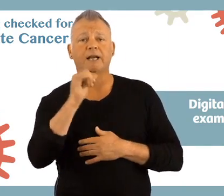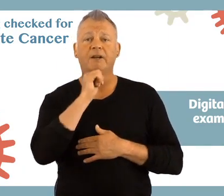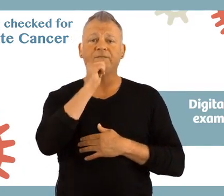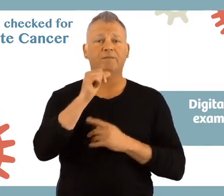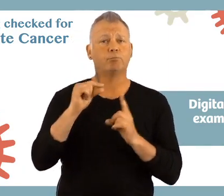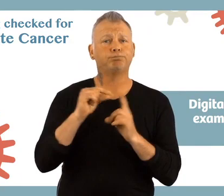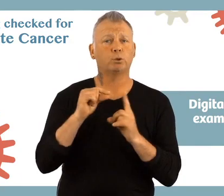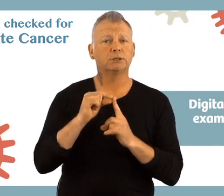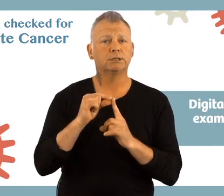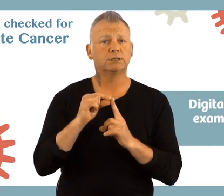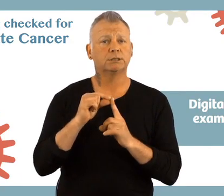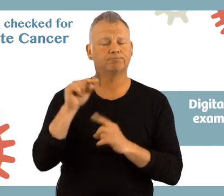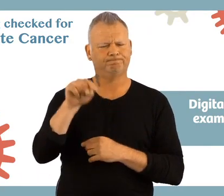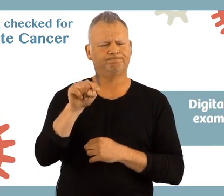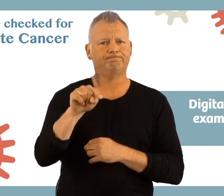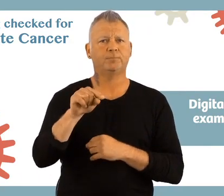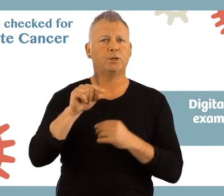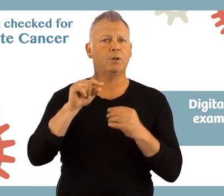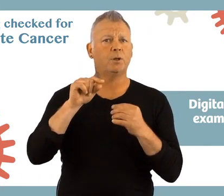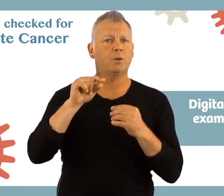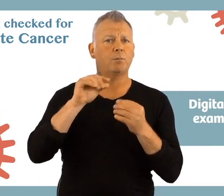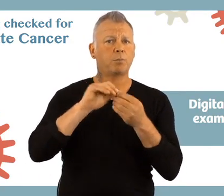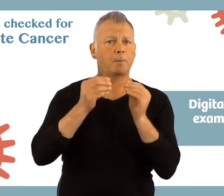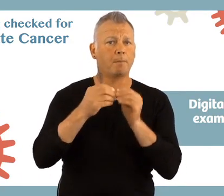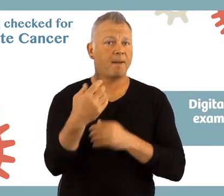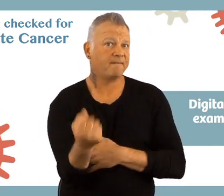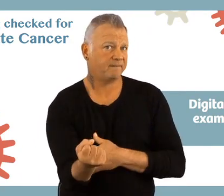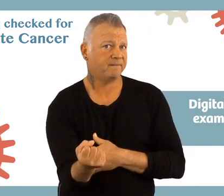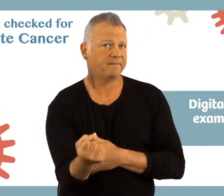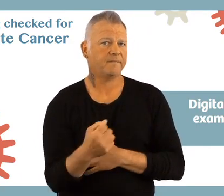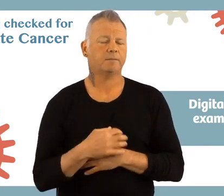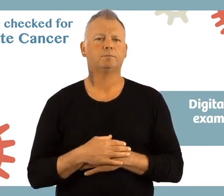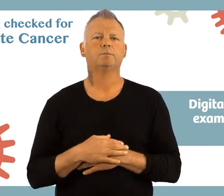This is a quick way for your doctor to check whether there may be a problem with your prostate.